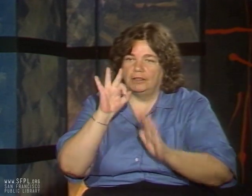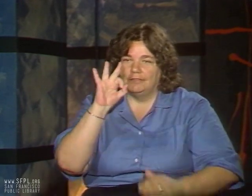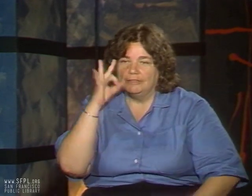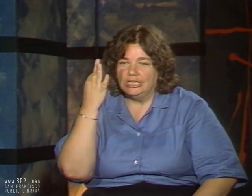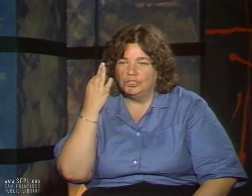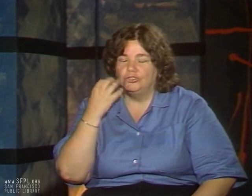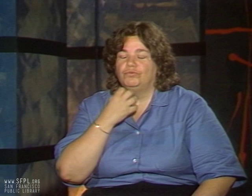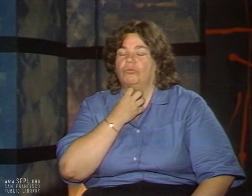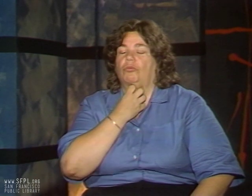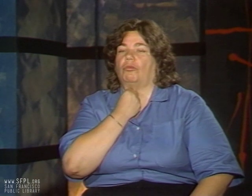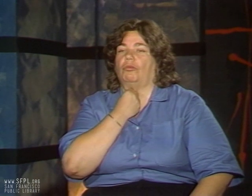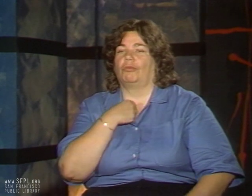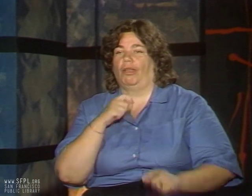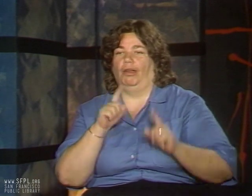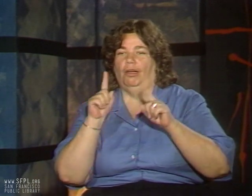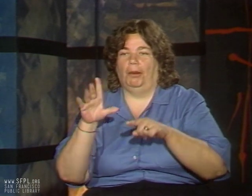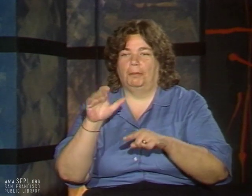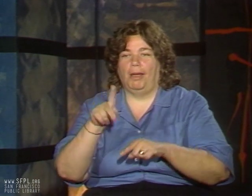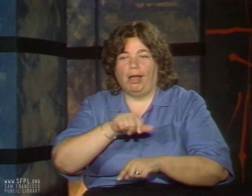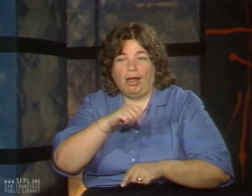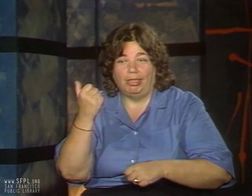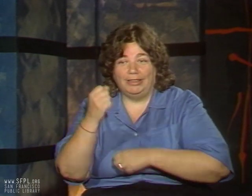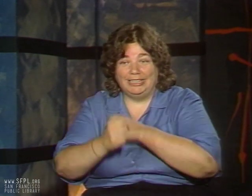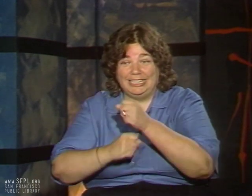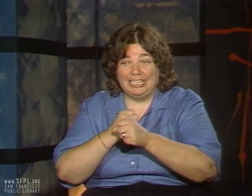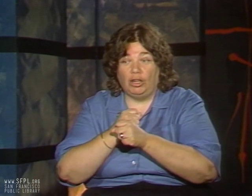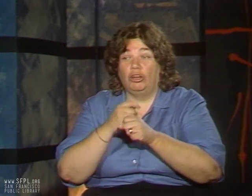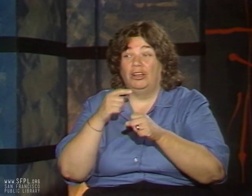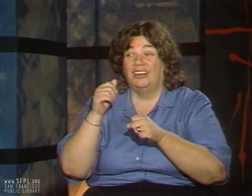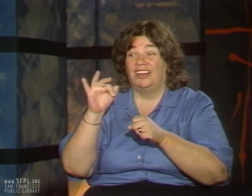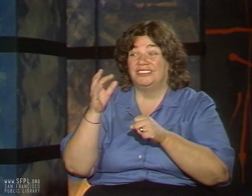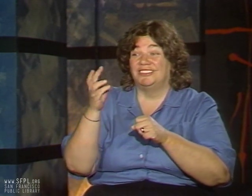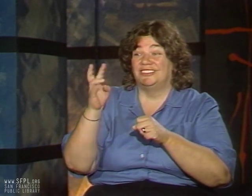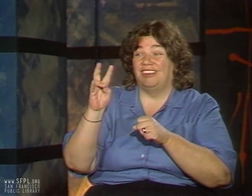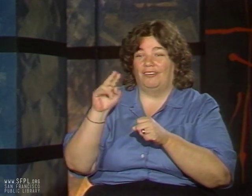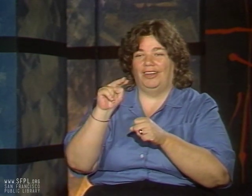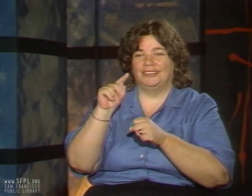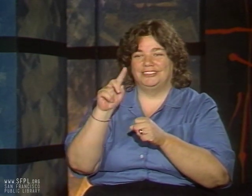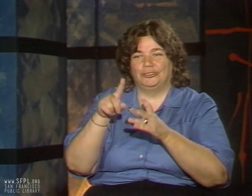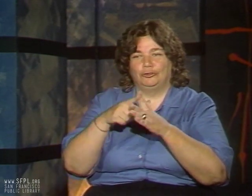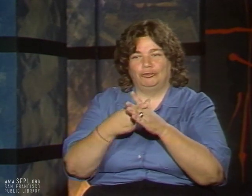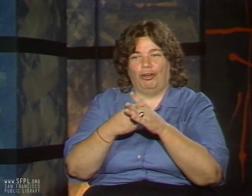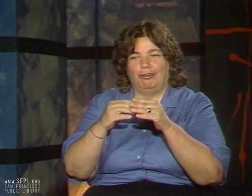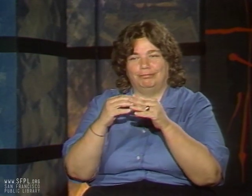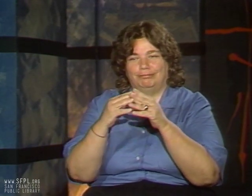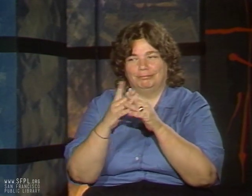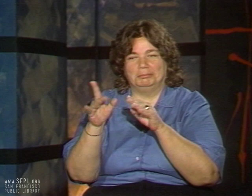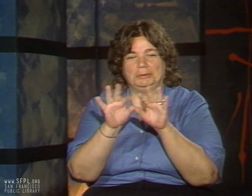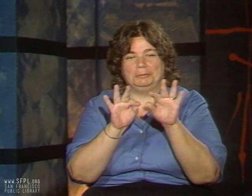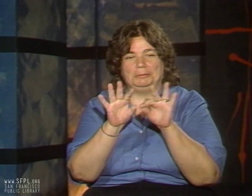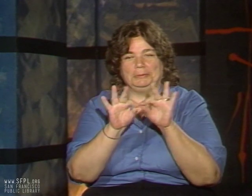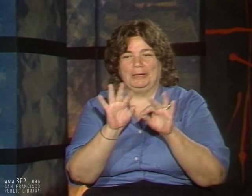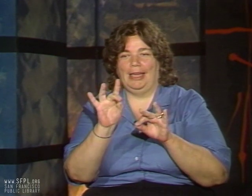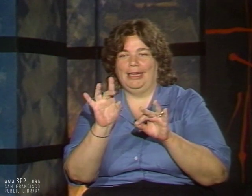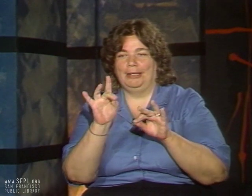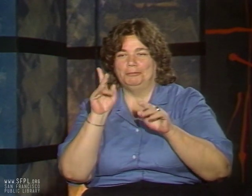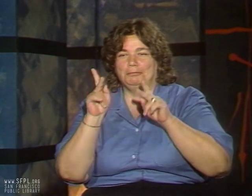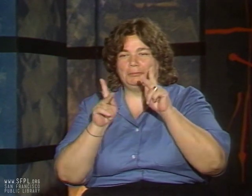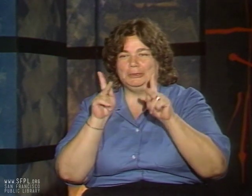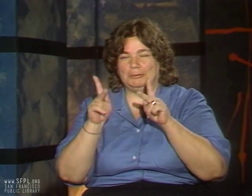I flunked French, so I had to stay until 1967, the year the first professional deaf theater was formed, National Theater of the Deaf. They